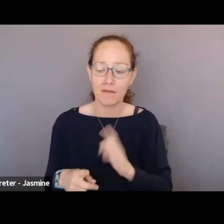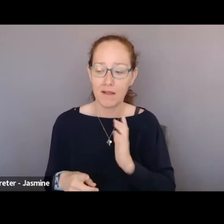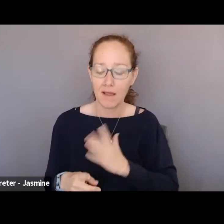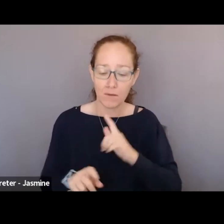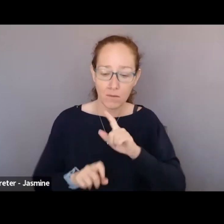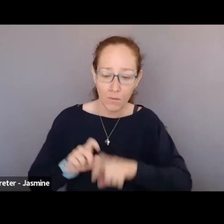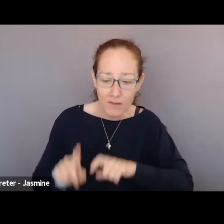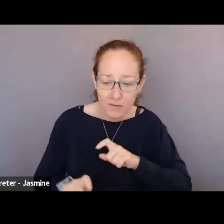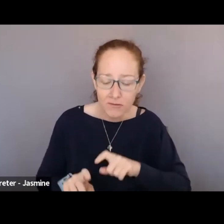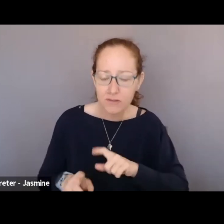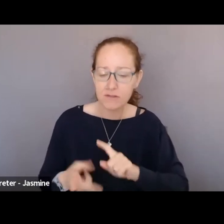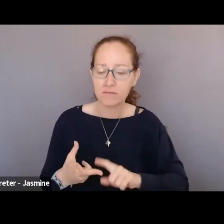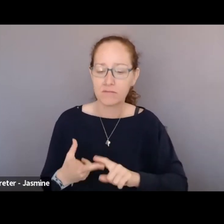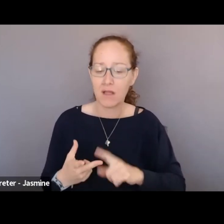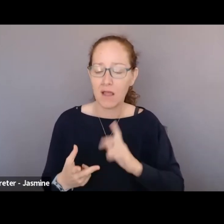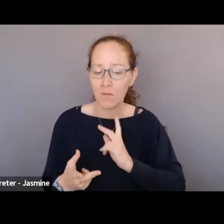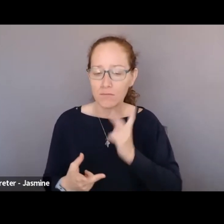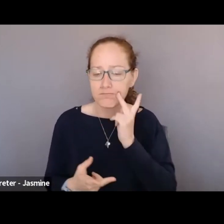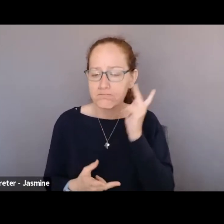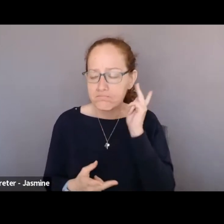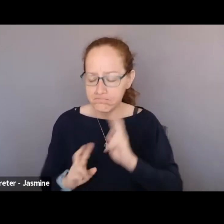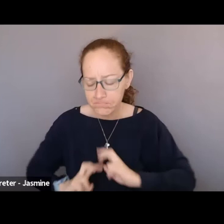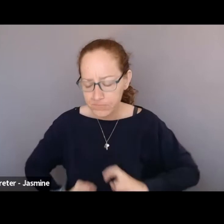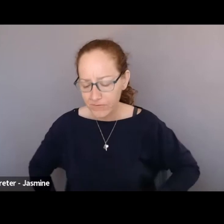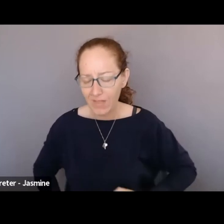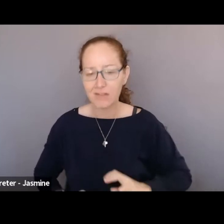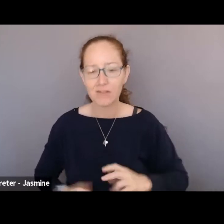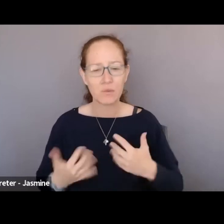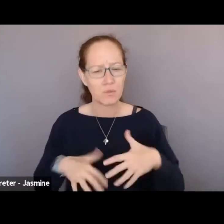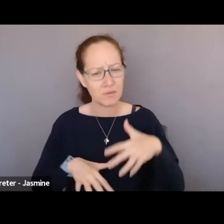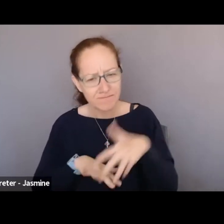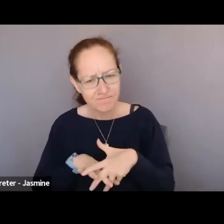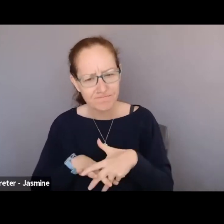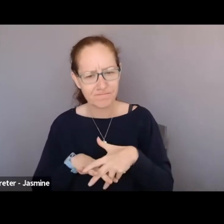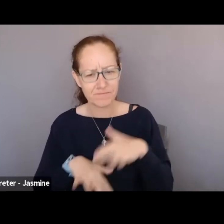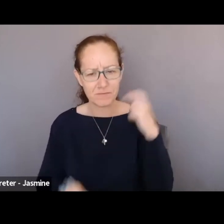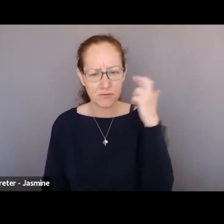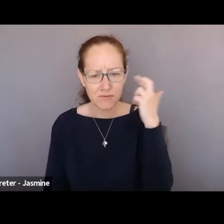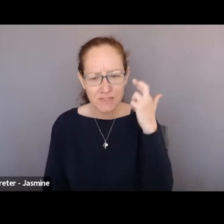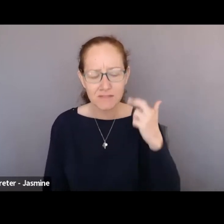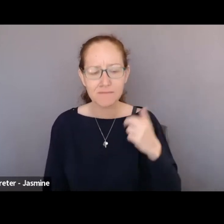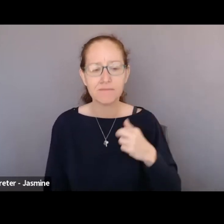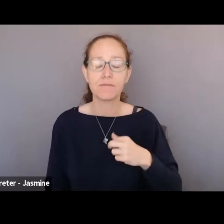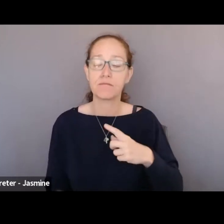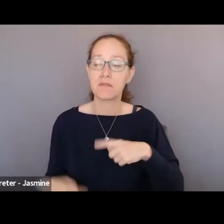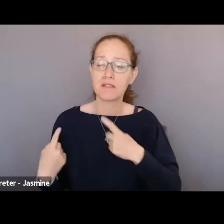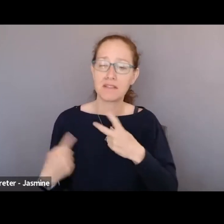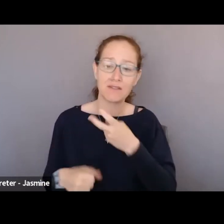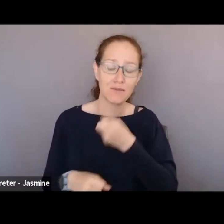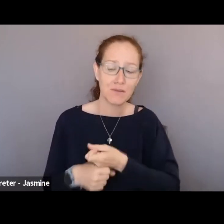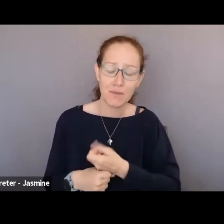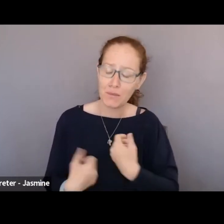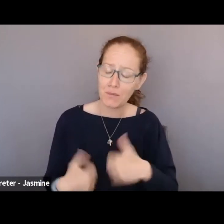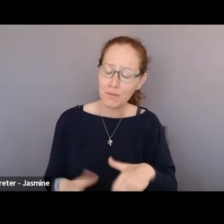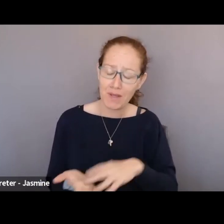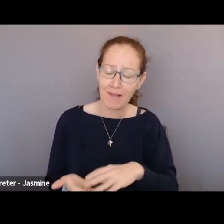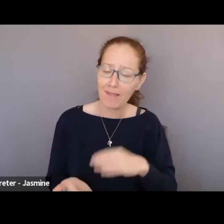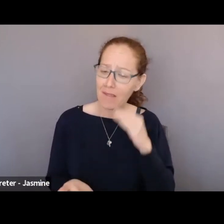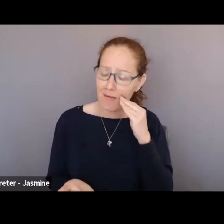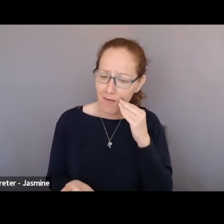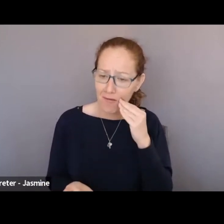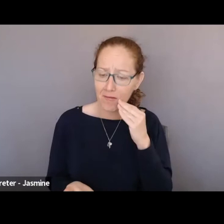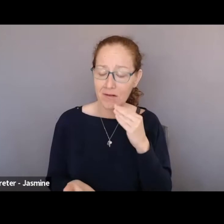What I have learned most pointedly in the past 2 years is engaging in a creative process helps us